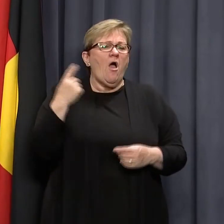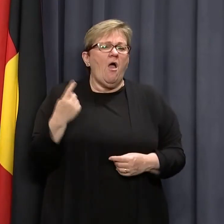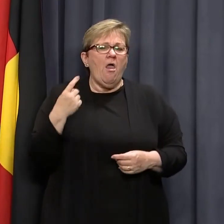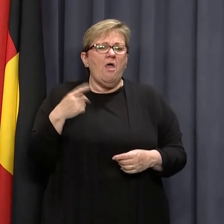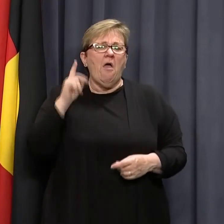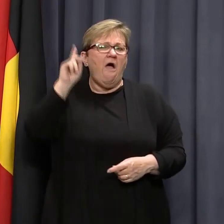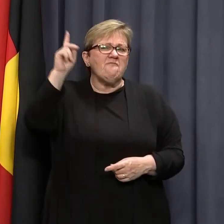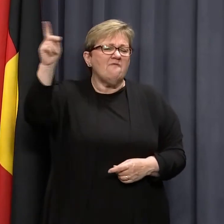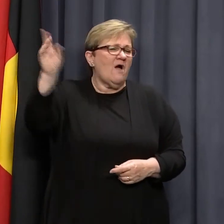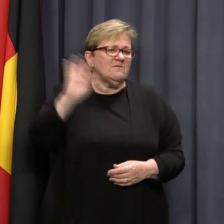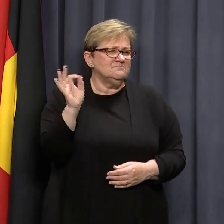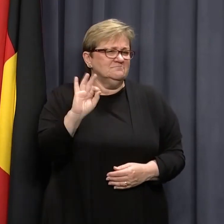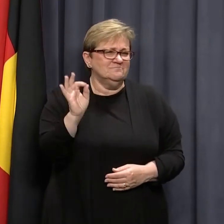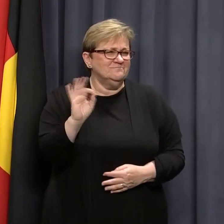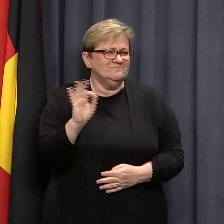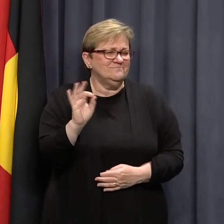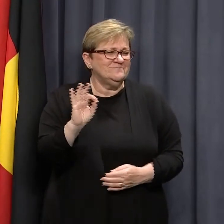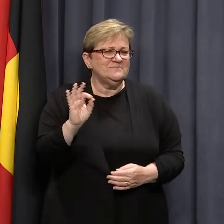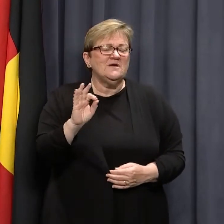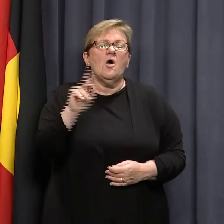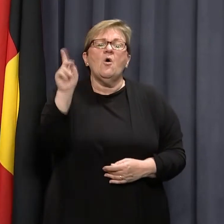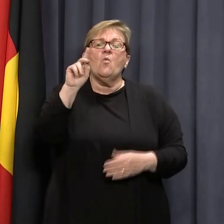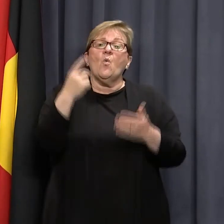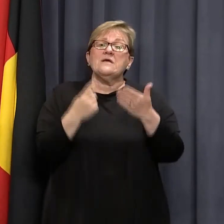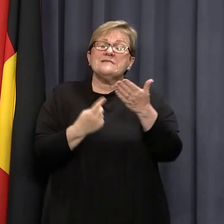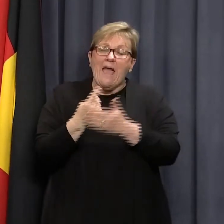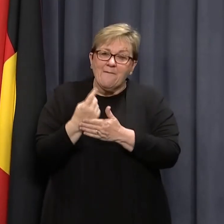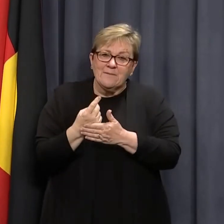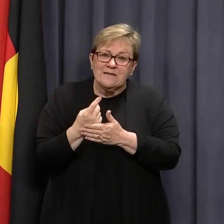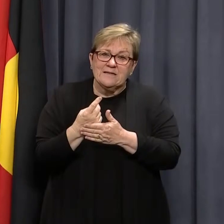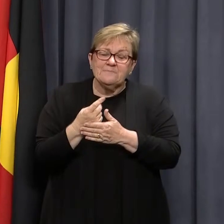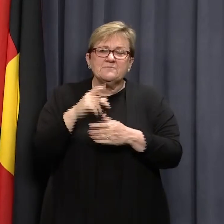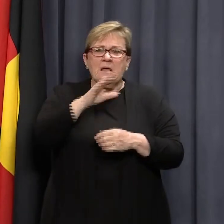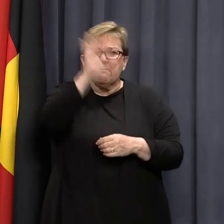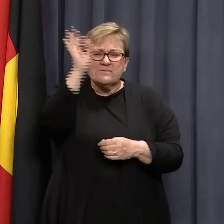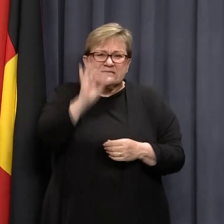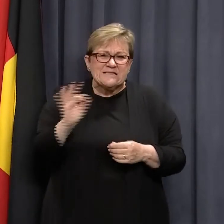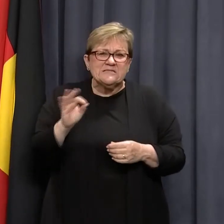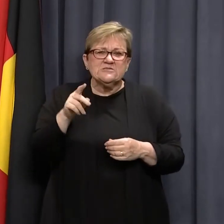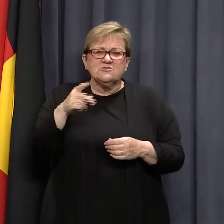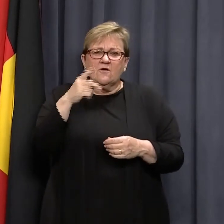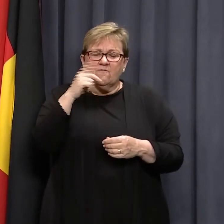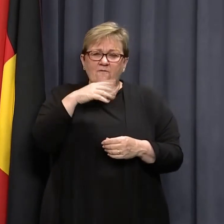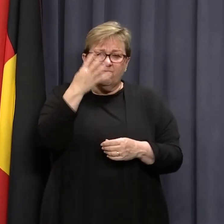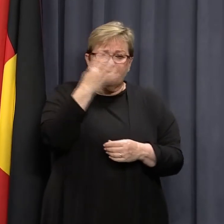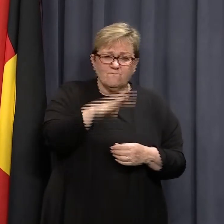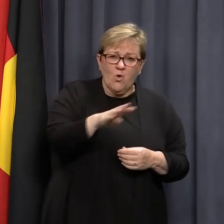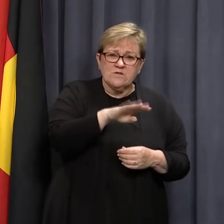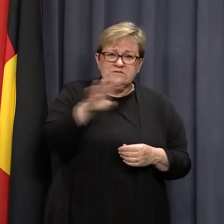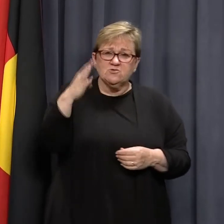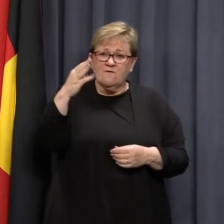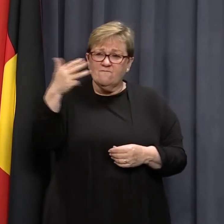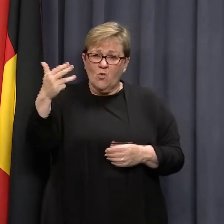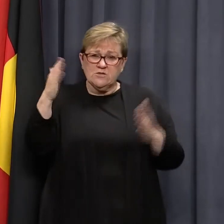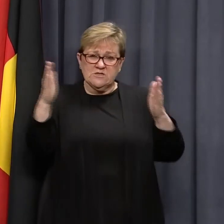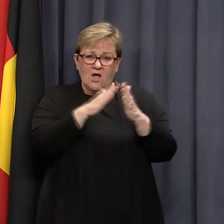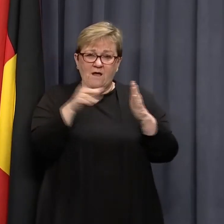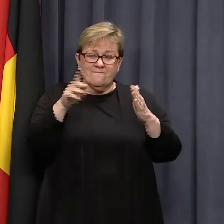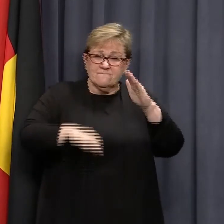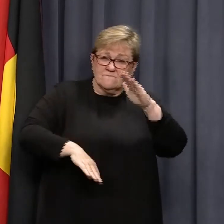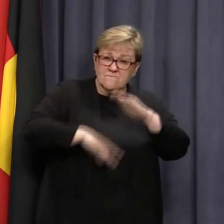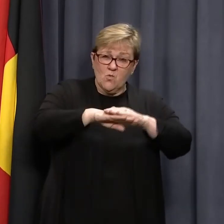feet. So what is happening is that the percentage of those from 40 to 49-year-old who are